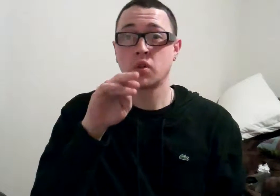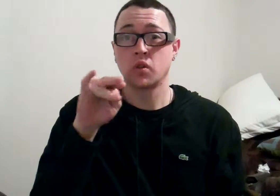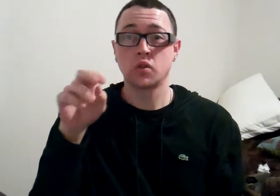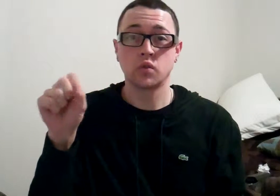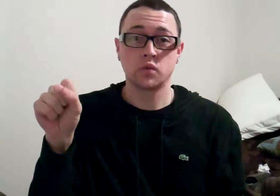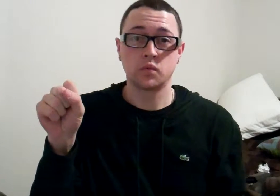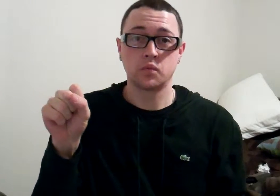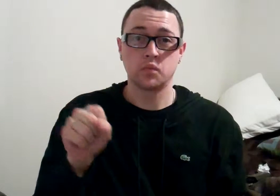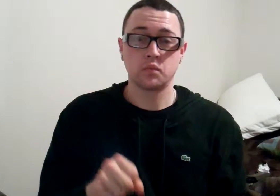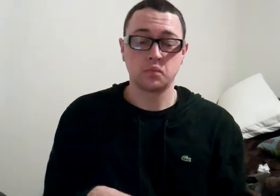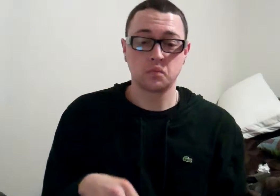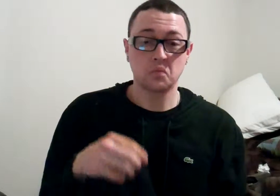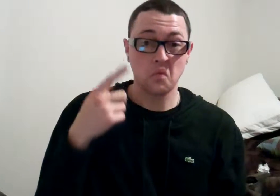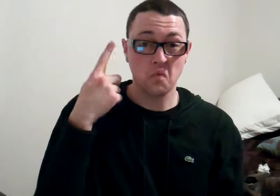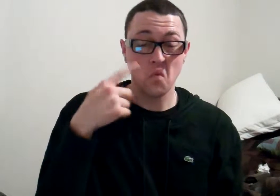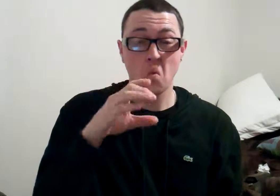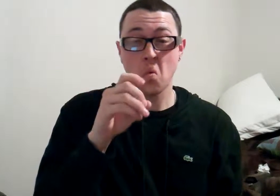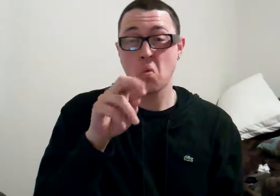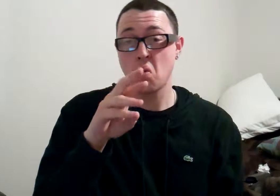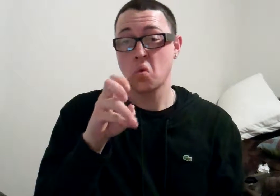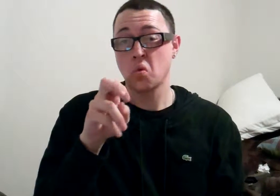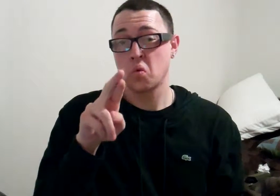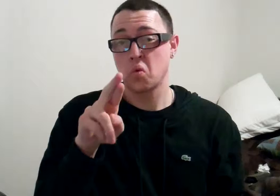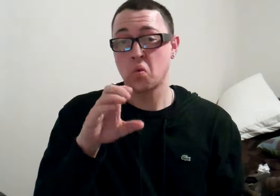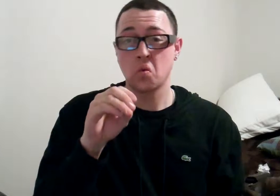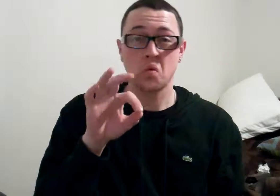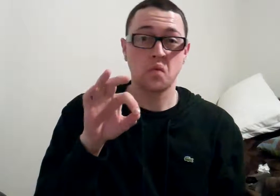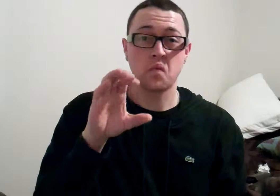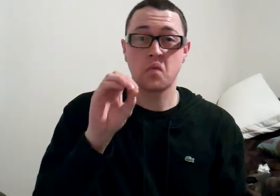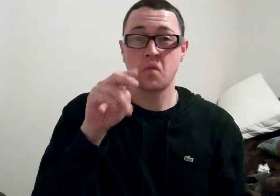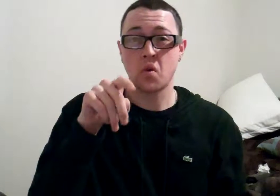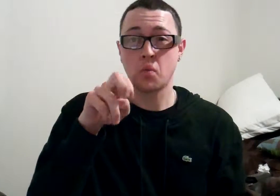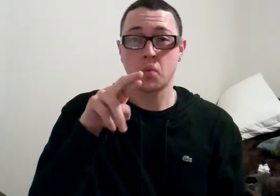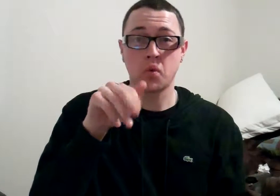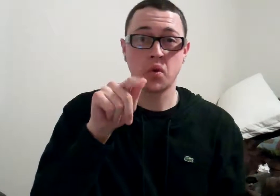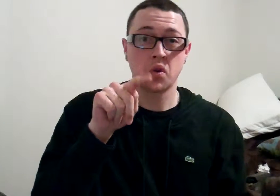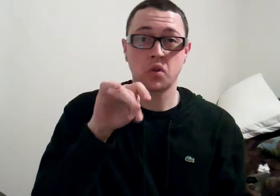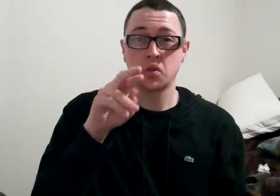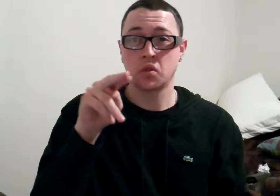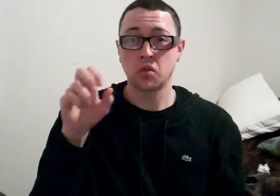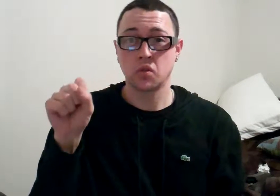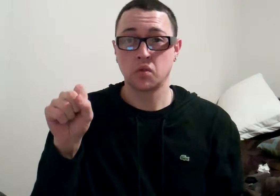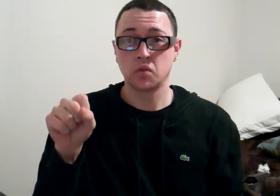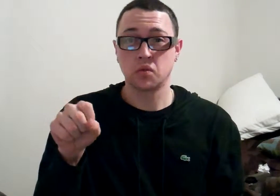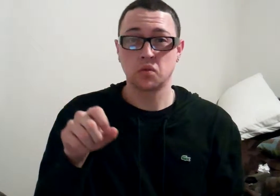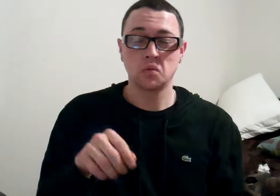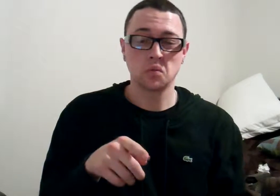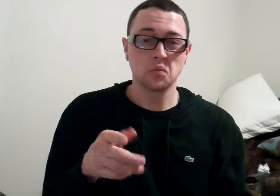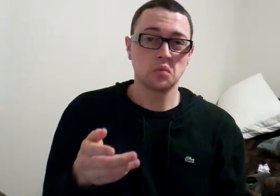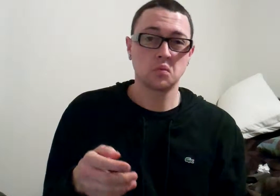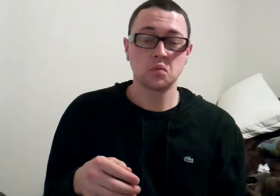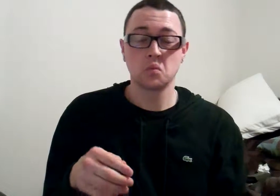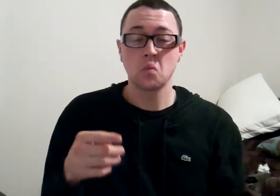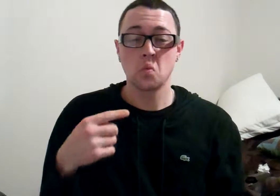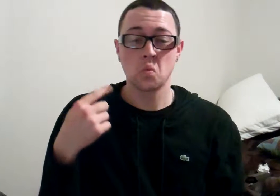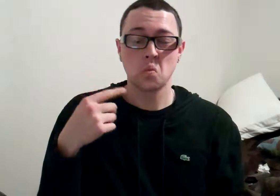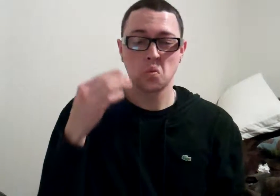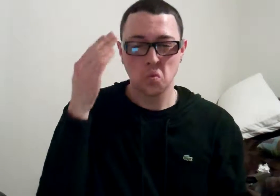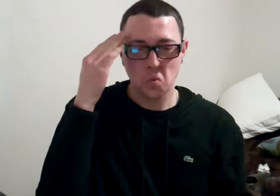For order of operations, now operations we know are multiplying, dividing, adding, subtracting, things like that.